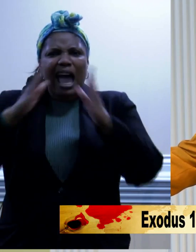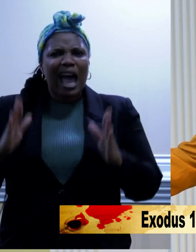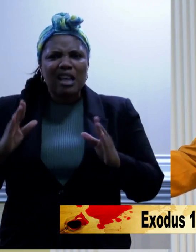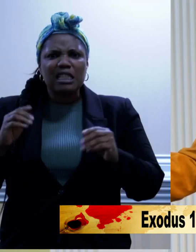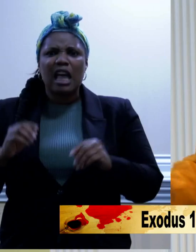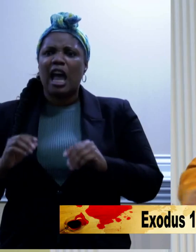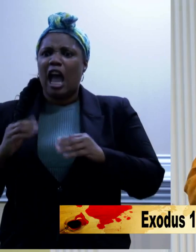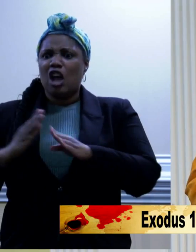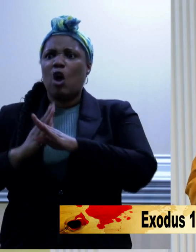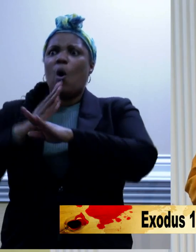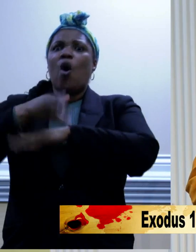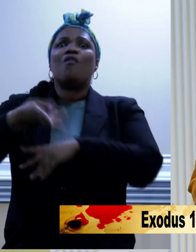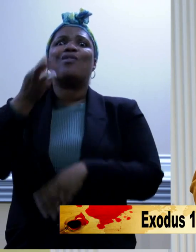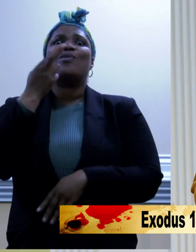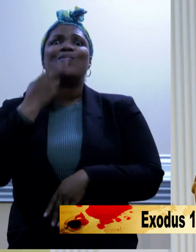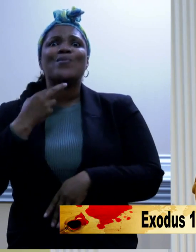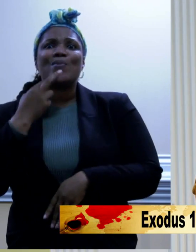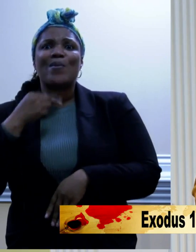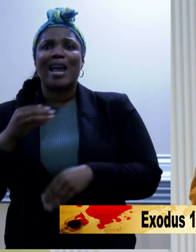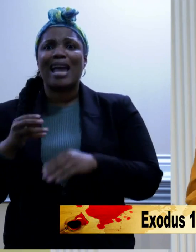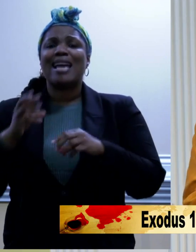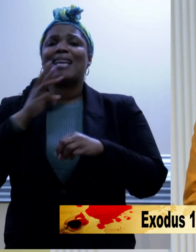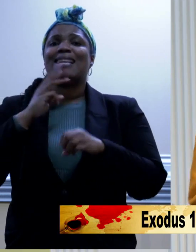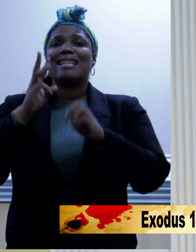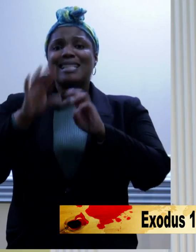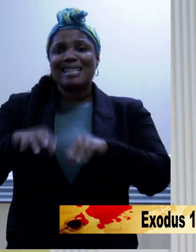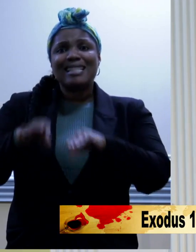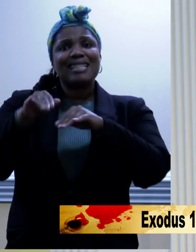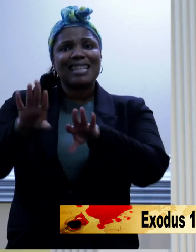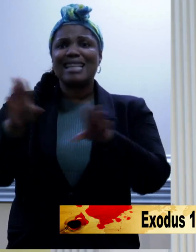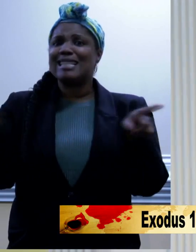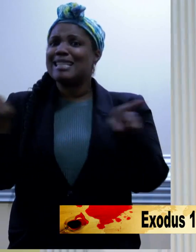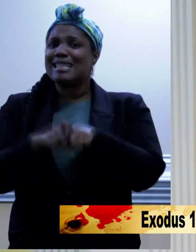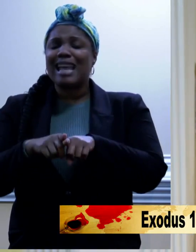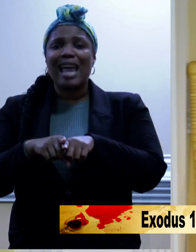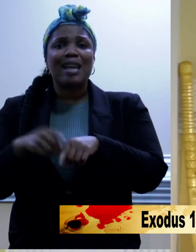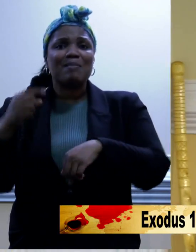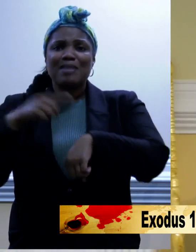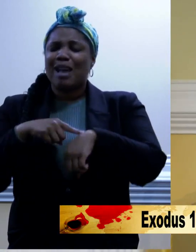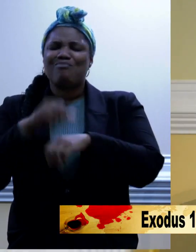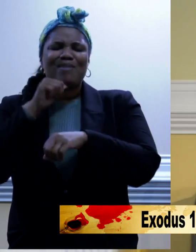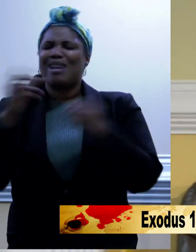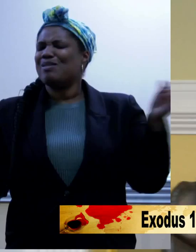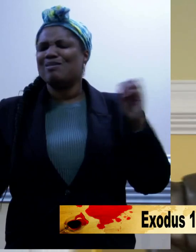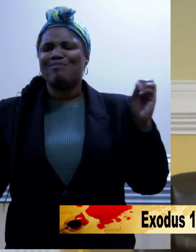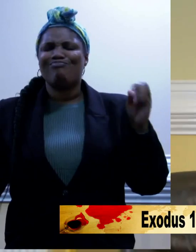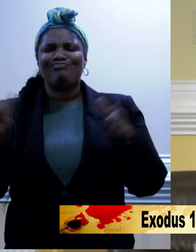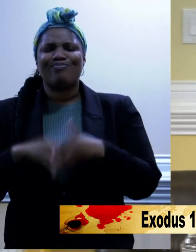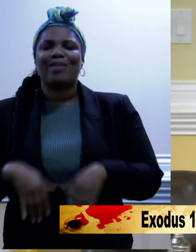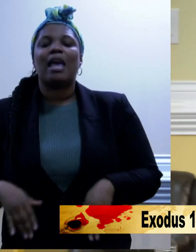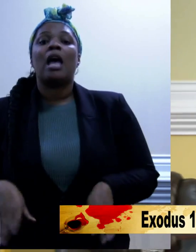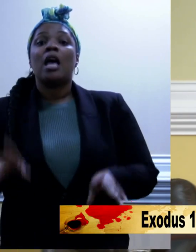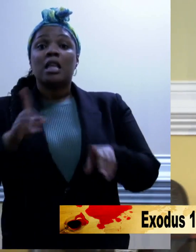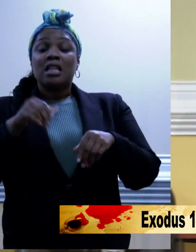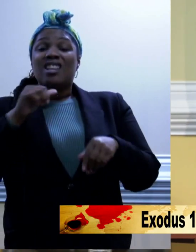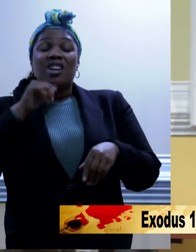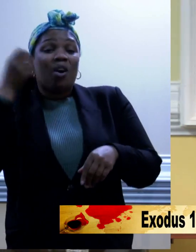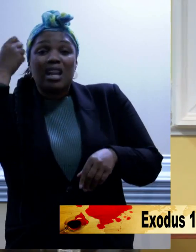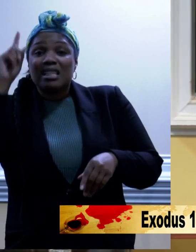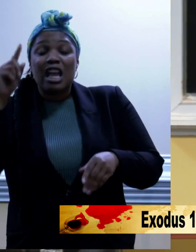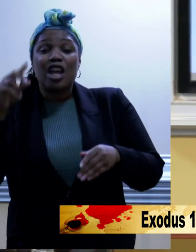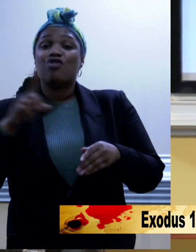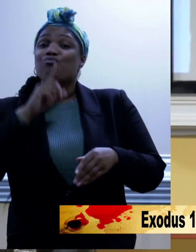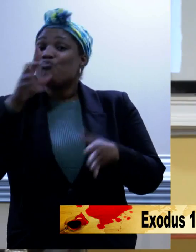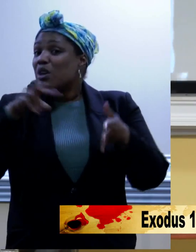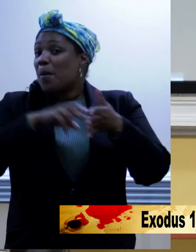So people are so busy trying to bring together a lie until they forgot, they didn't pay attention to what the real meaning here. That once